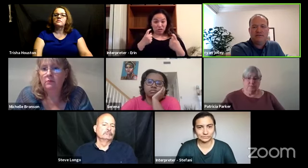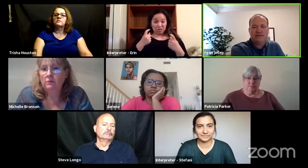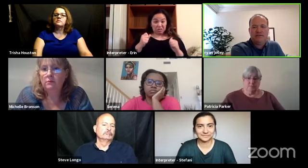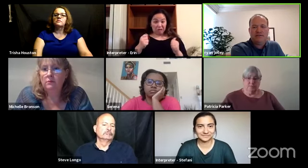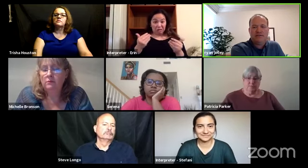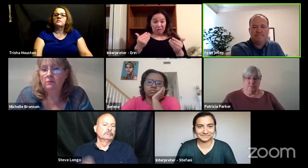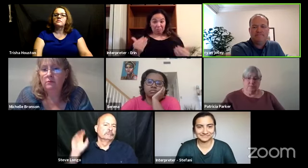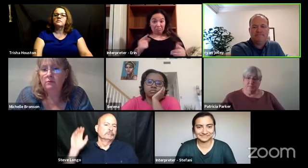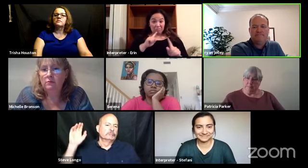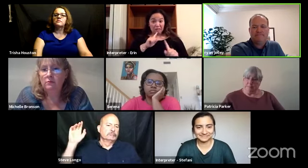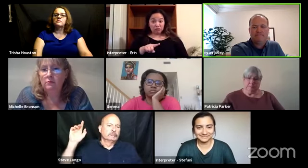now at this time.